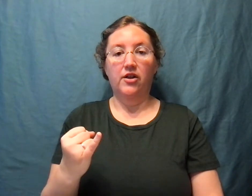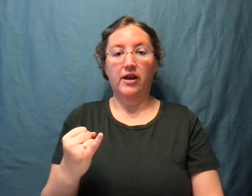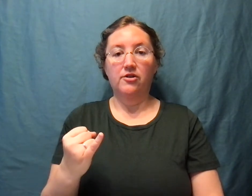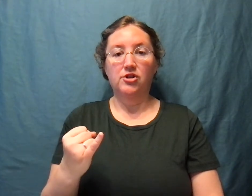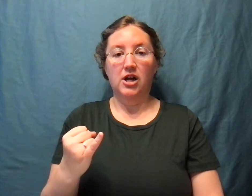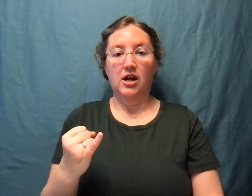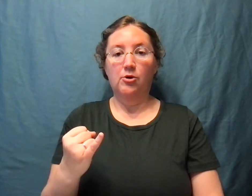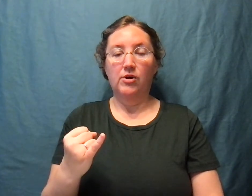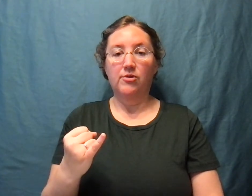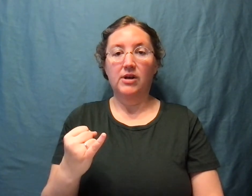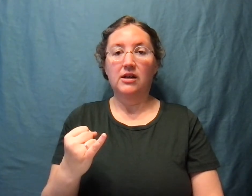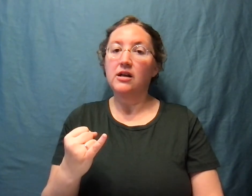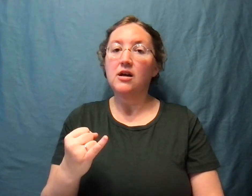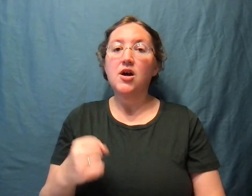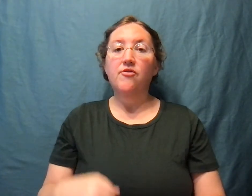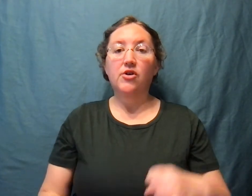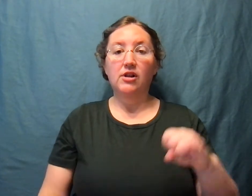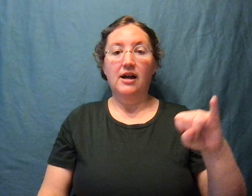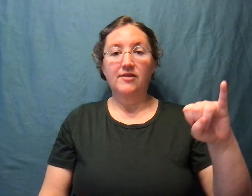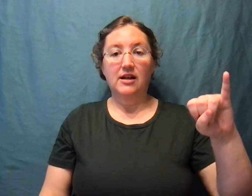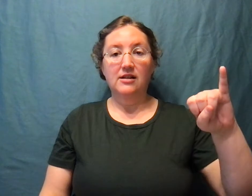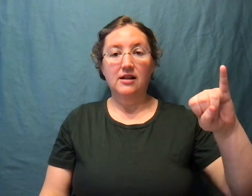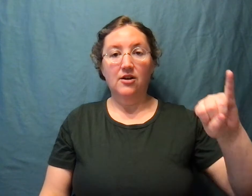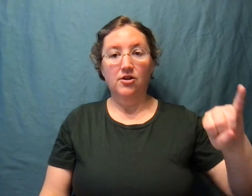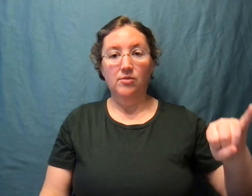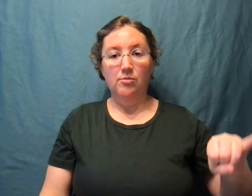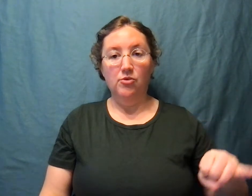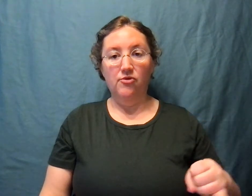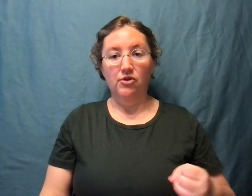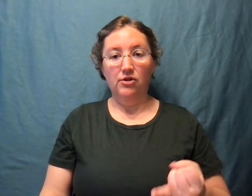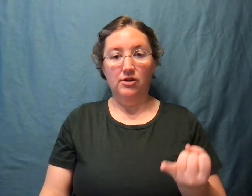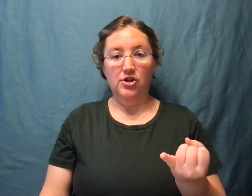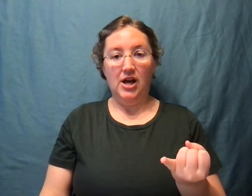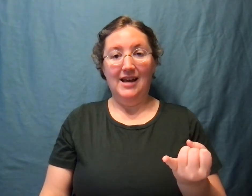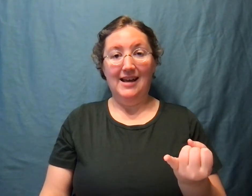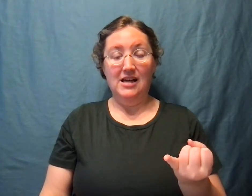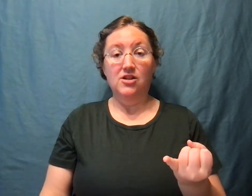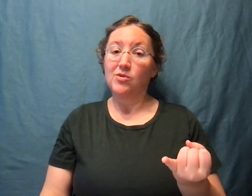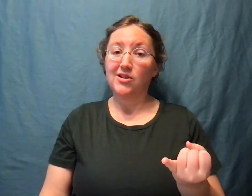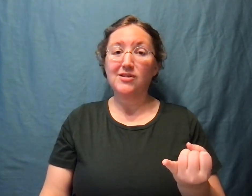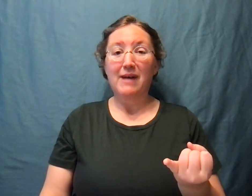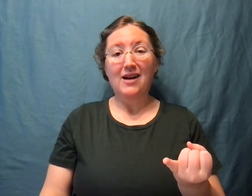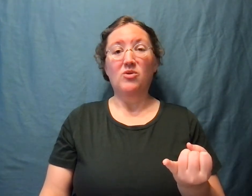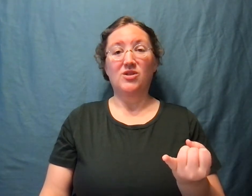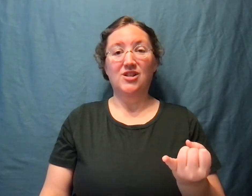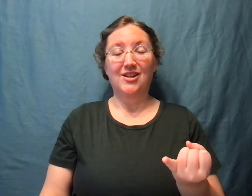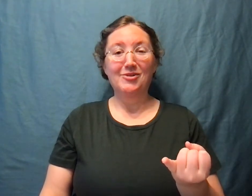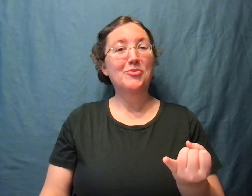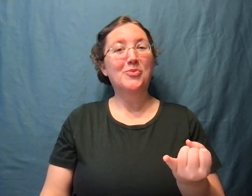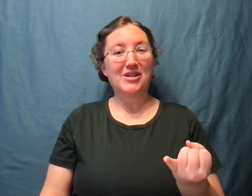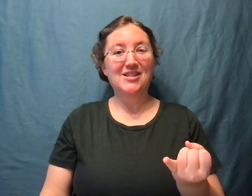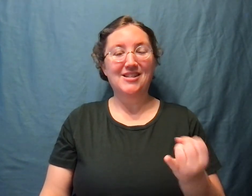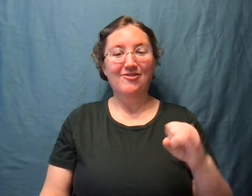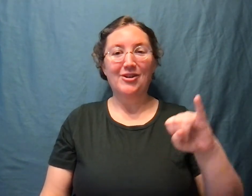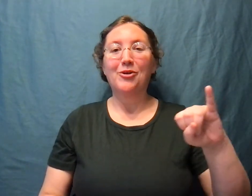letter J with your pinky. For a left-handed signer, you would move your J in, so it looks backwards to you, which is difficult,